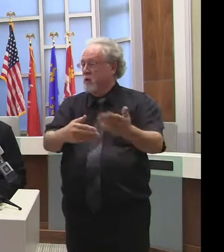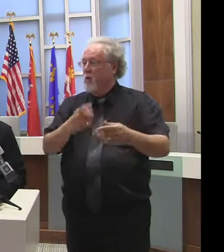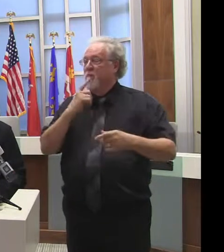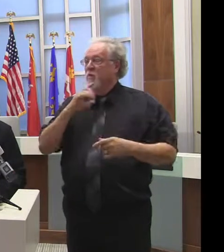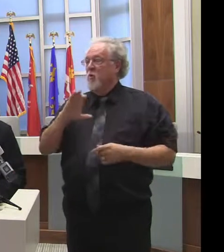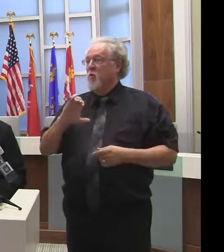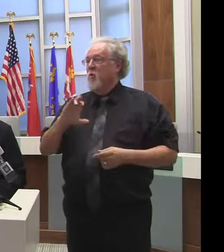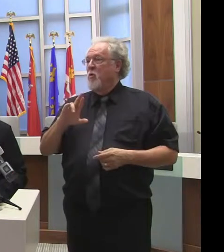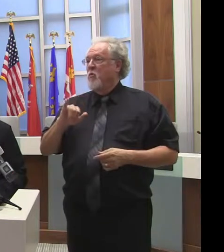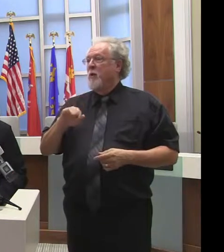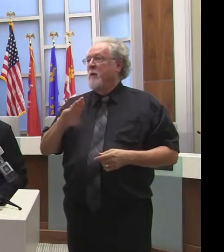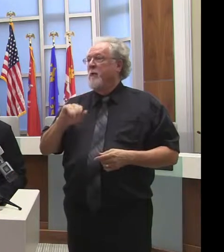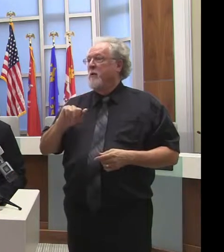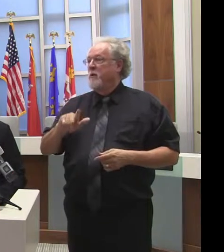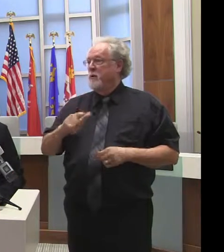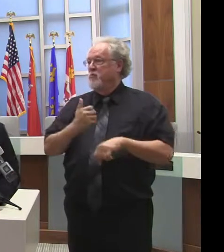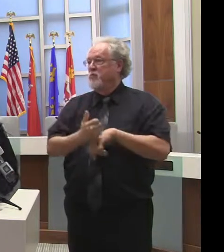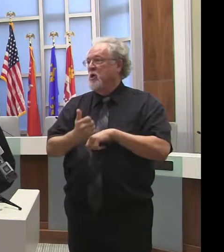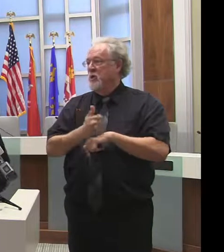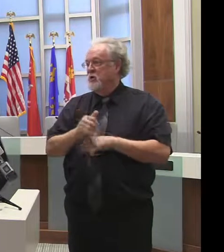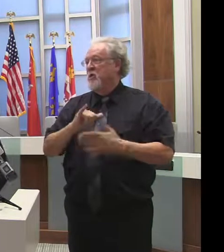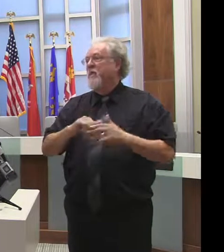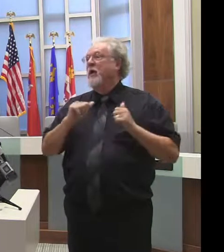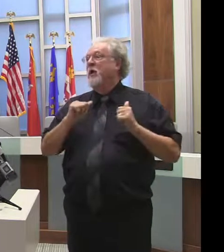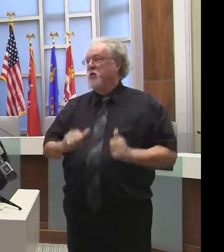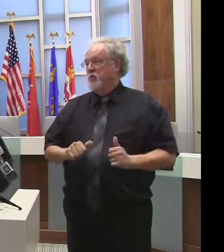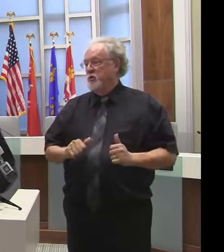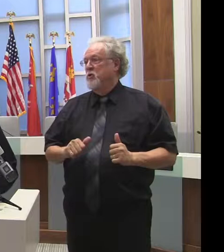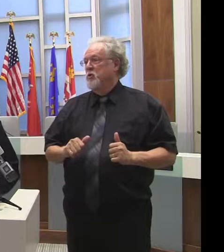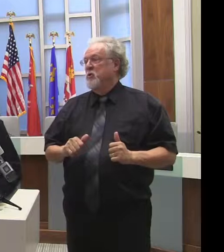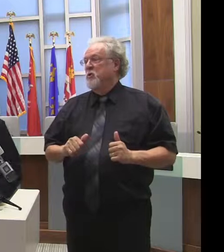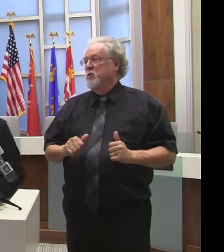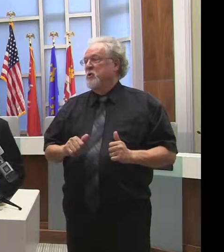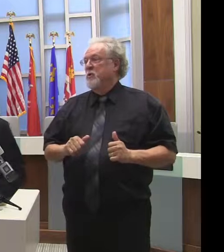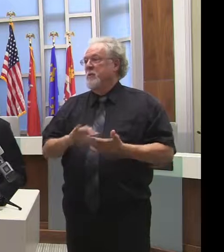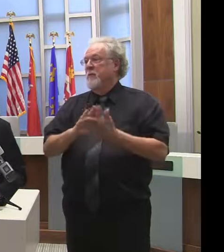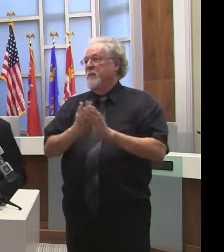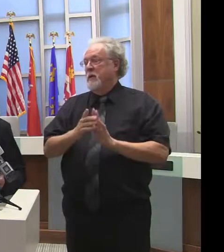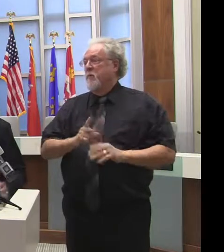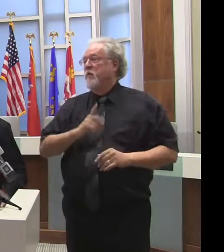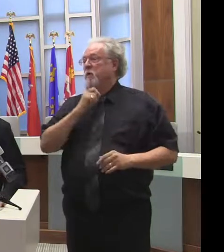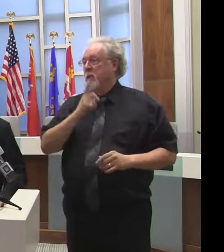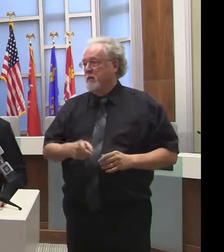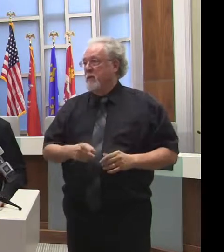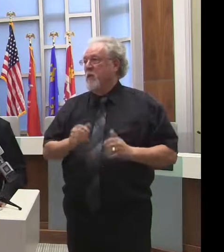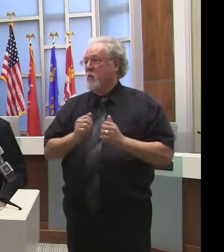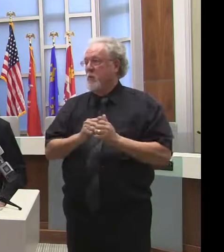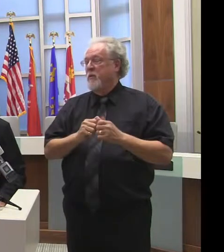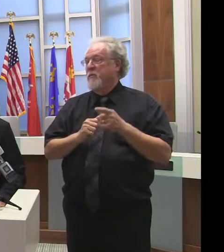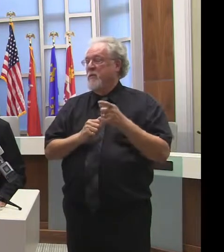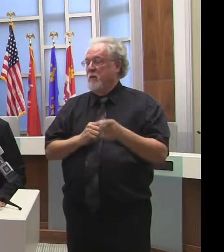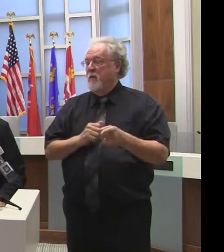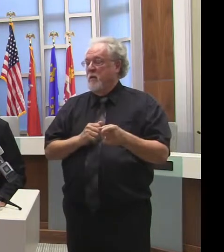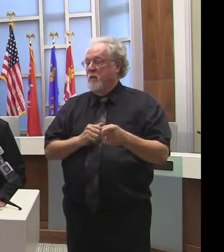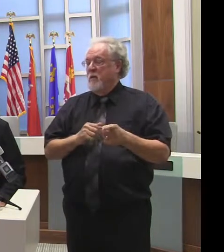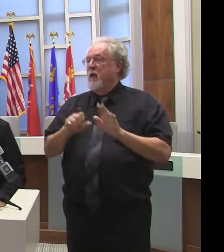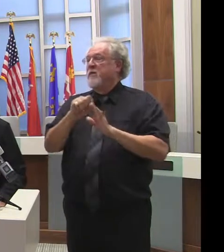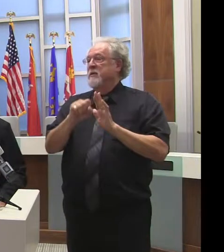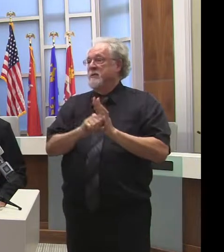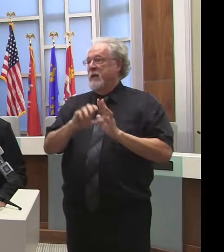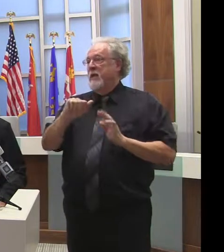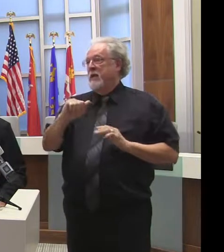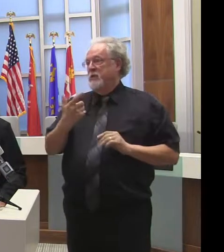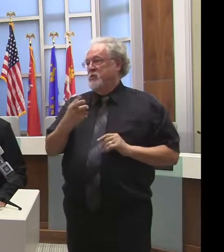criminal charges that could subsequently become reality with the State